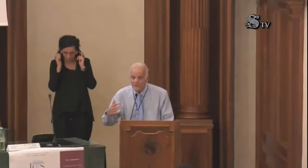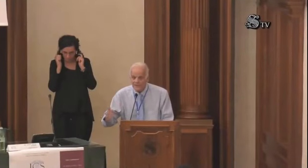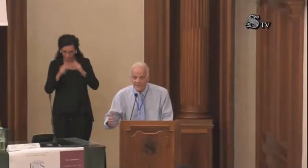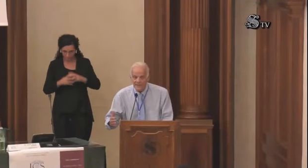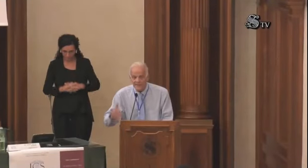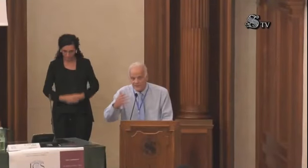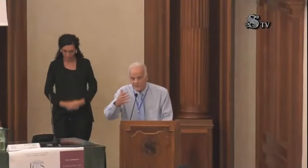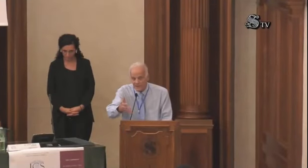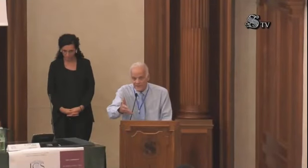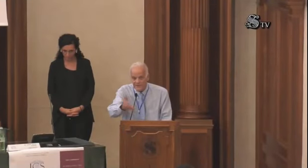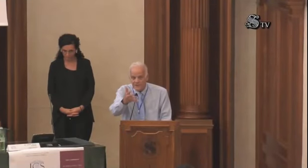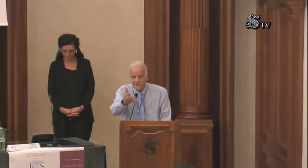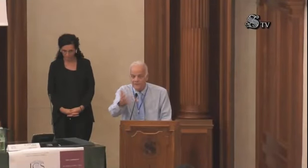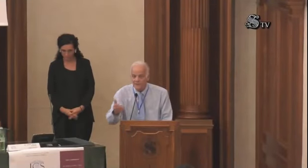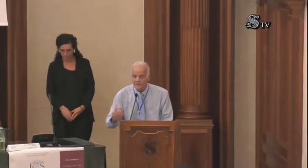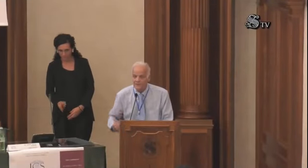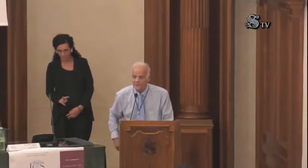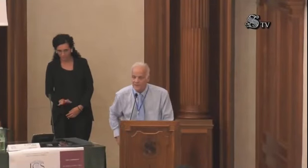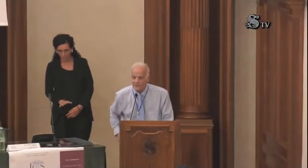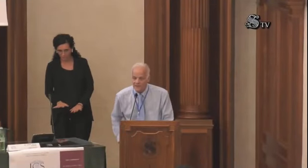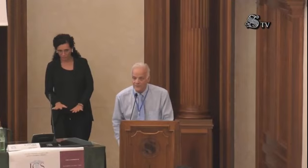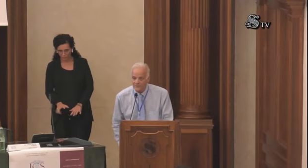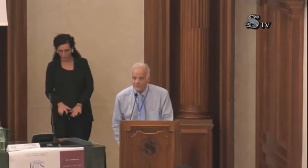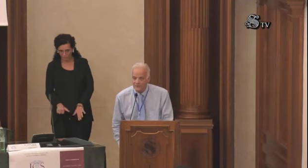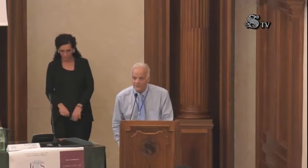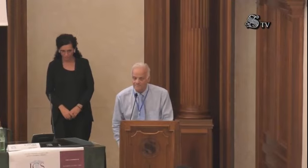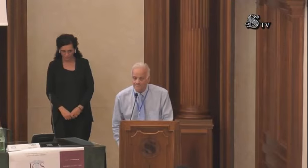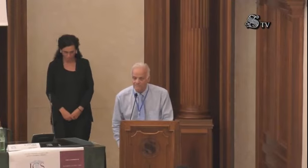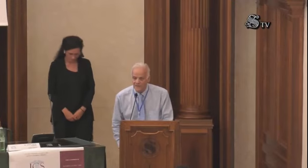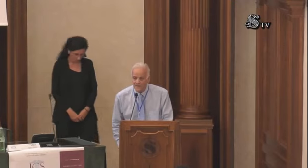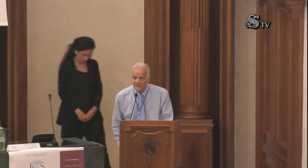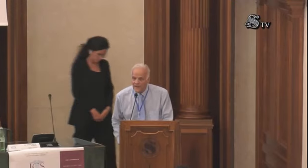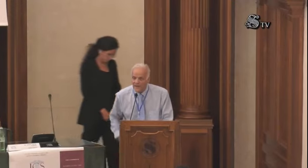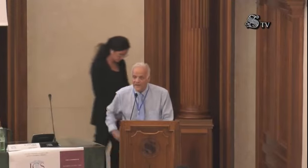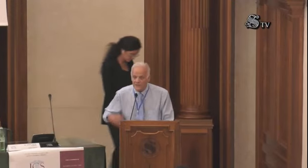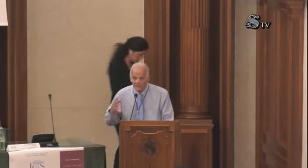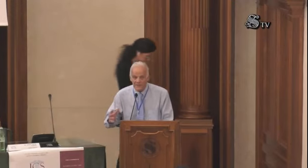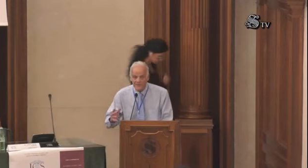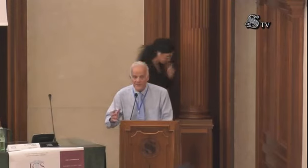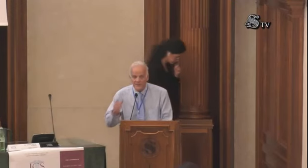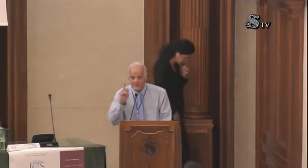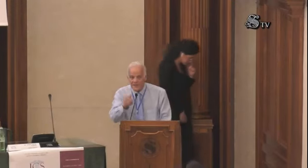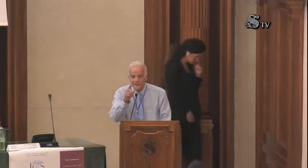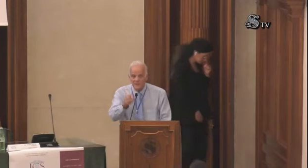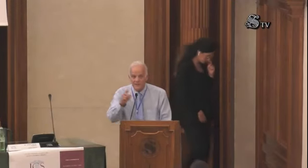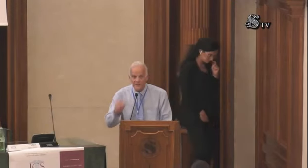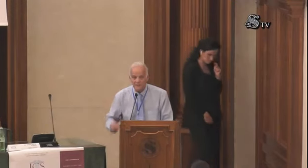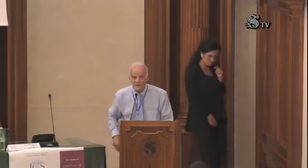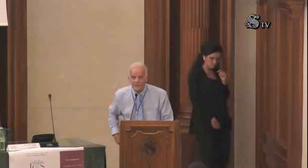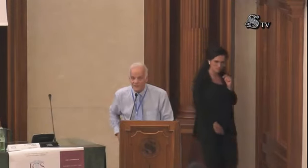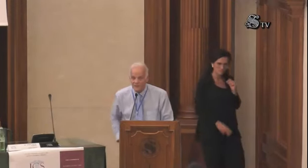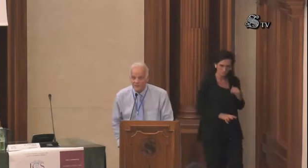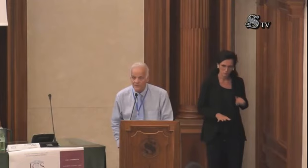to tell you today is an extension of what Dr. Hatfield presented. in that I experienced exactly what